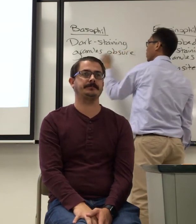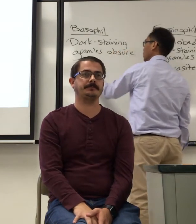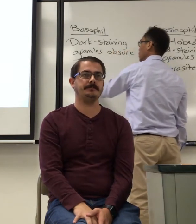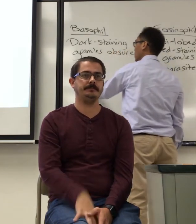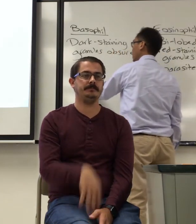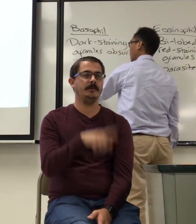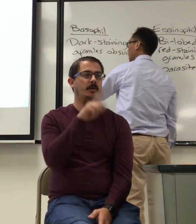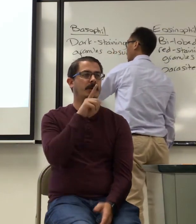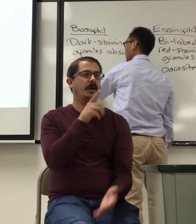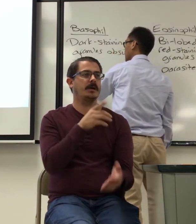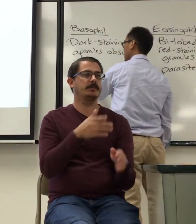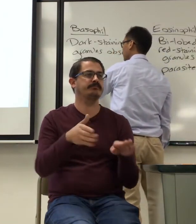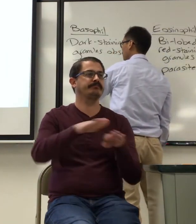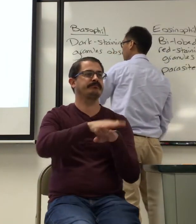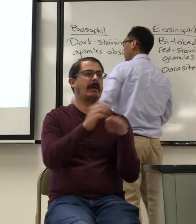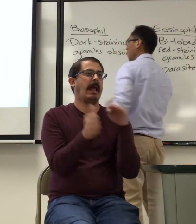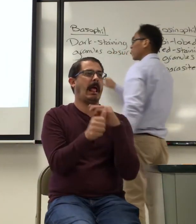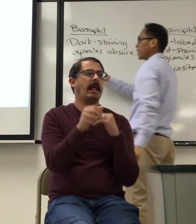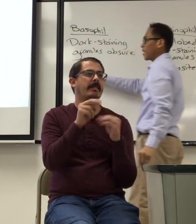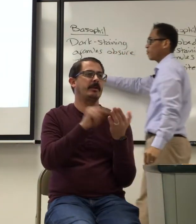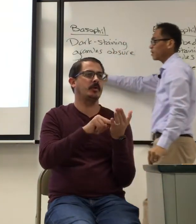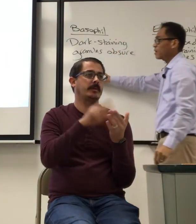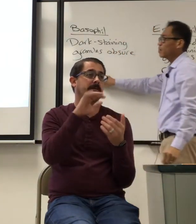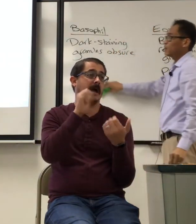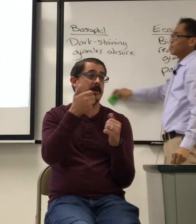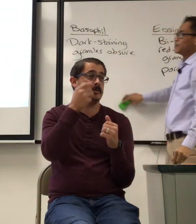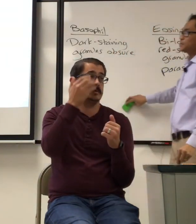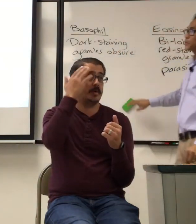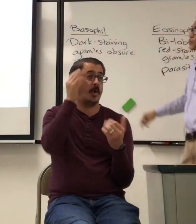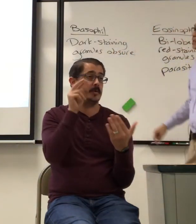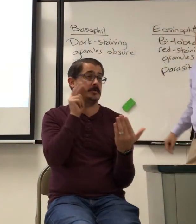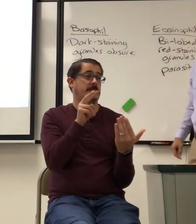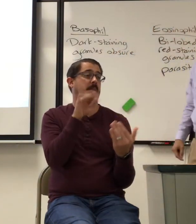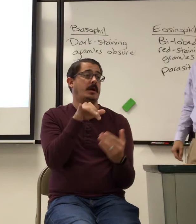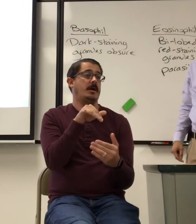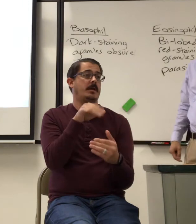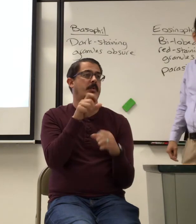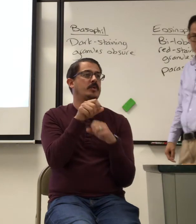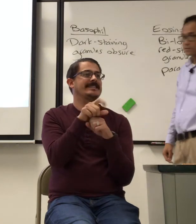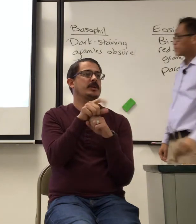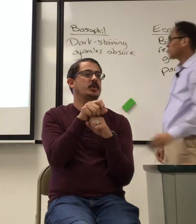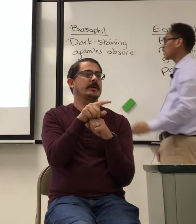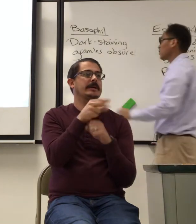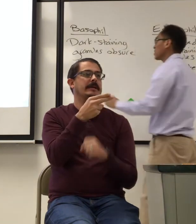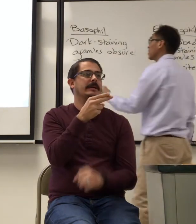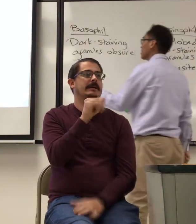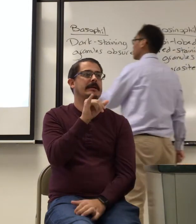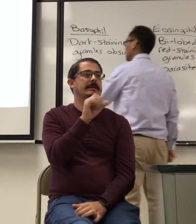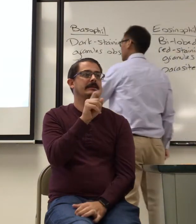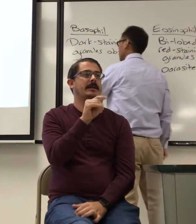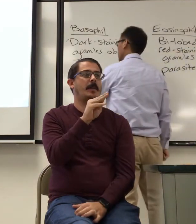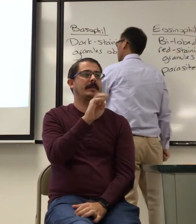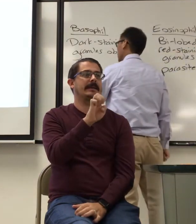obscure nuke. That's how you know you're looking at one. These secrete histamines.